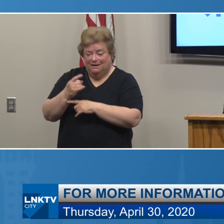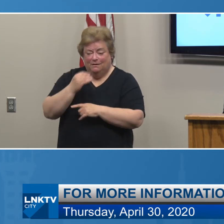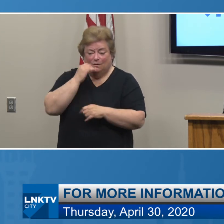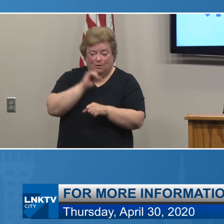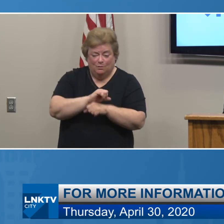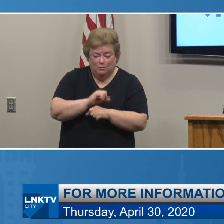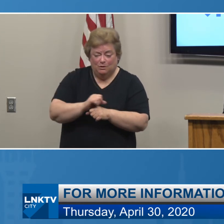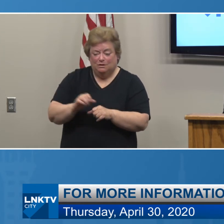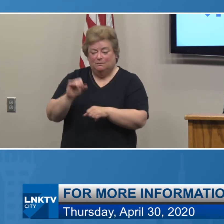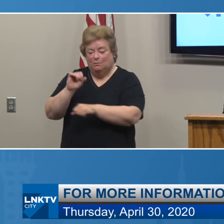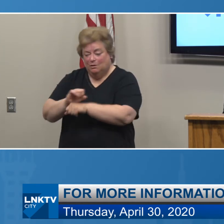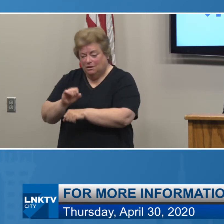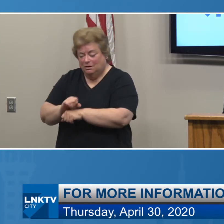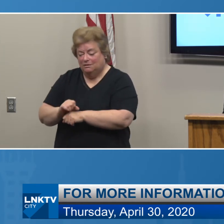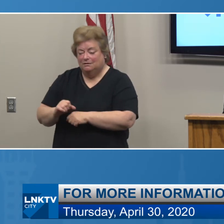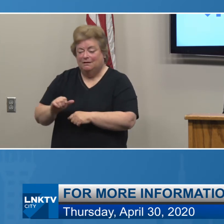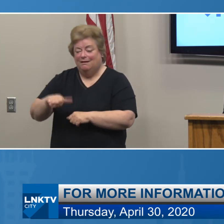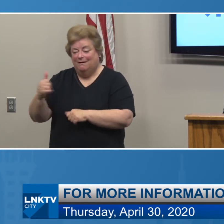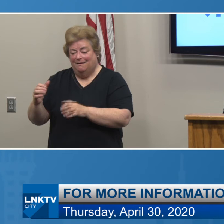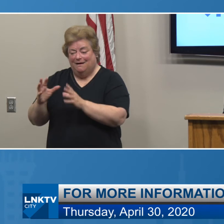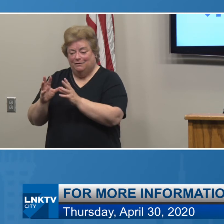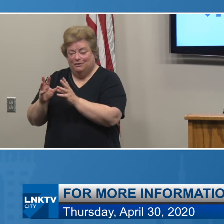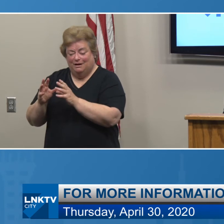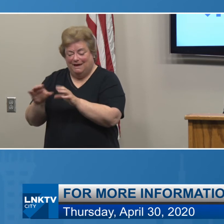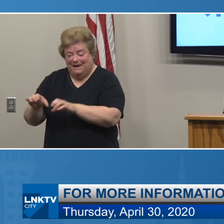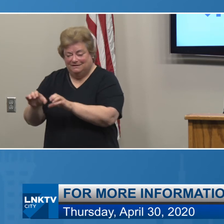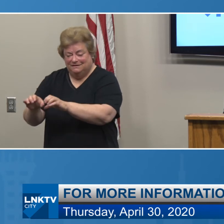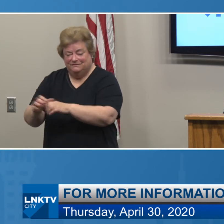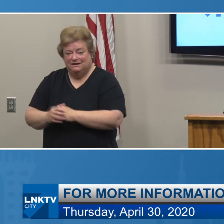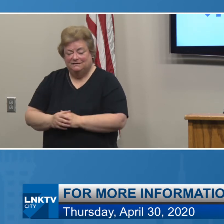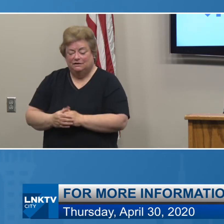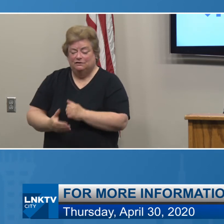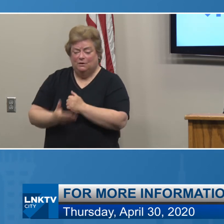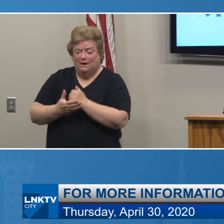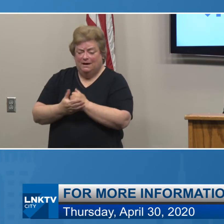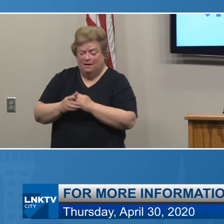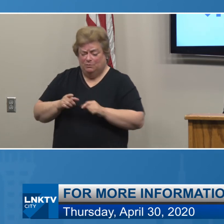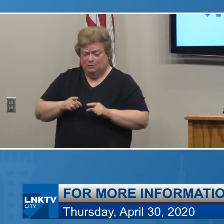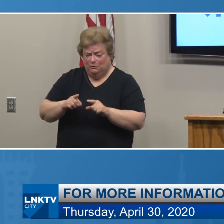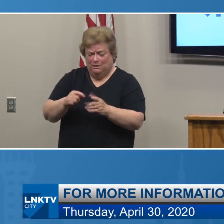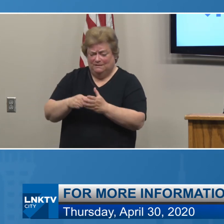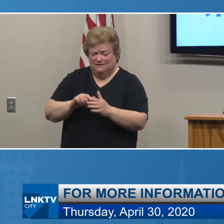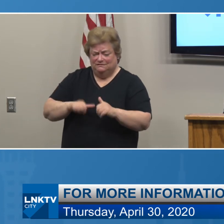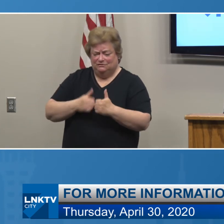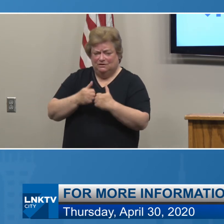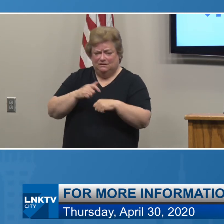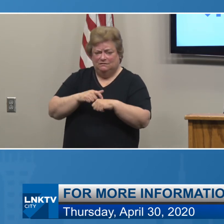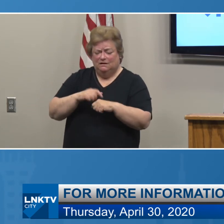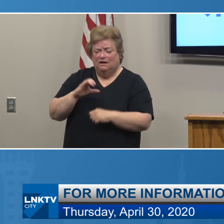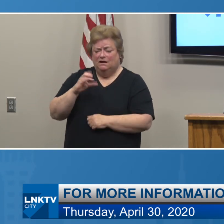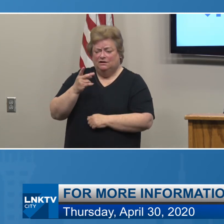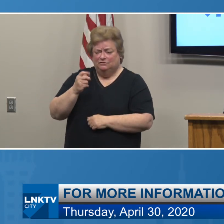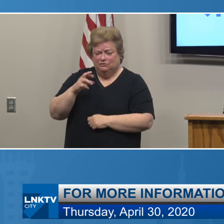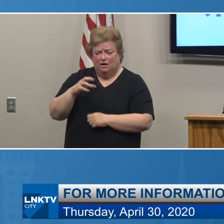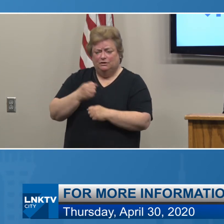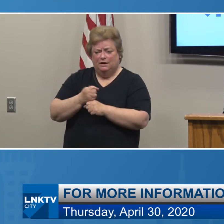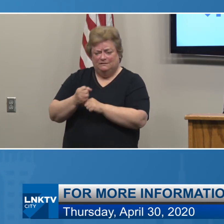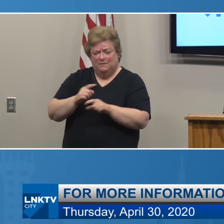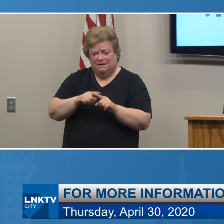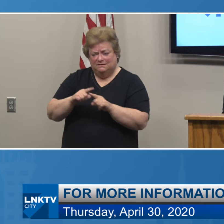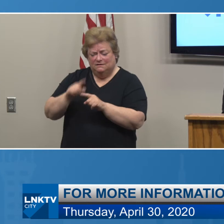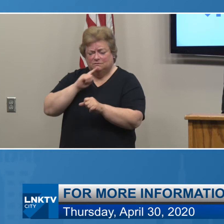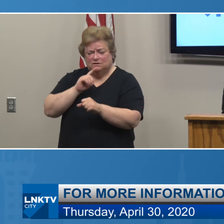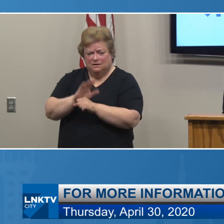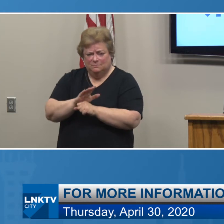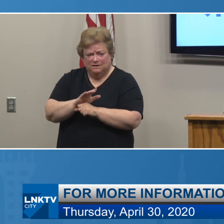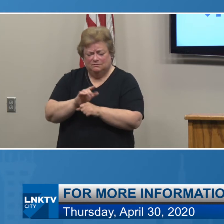meetings, and other activities. So to help ease the strain during this challenging time, Charter has made a number of commitments to get